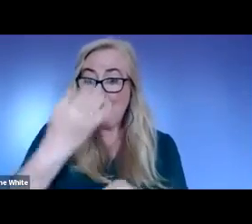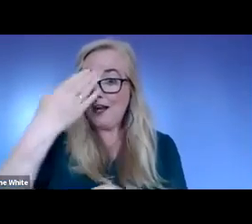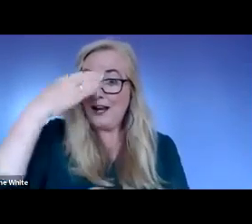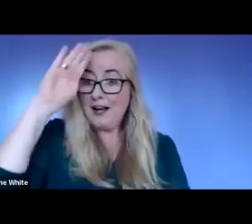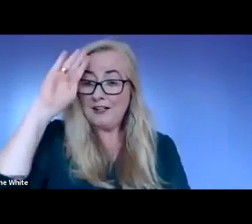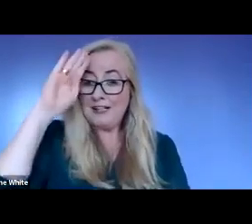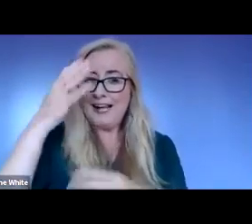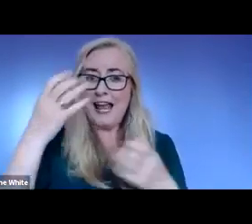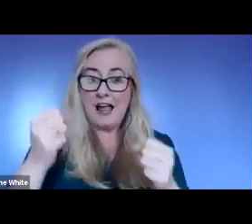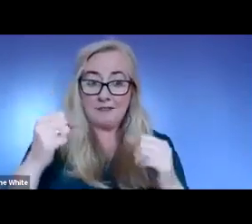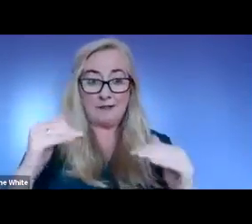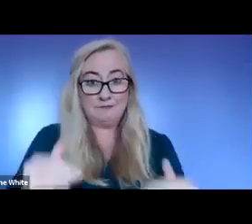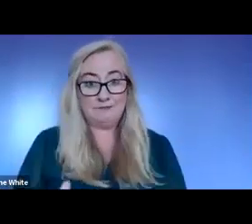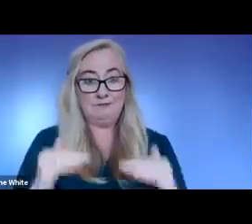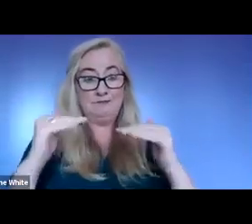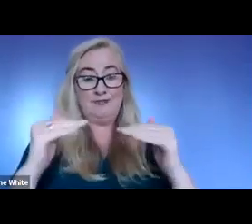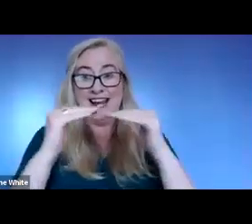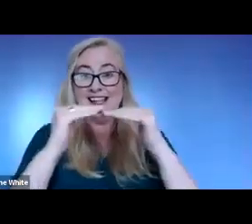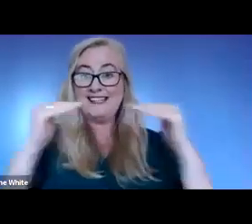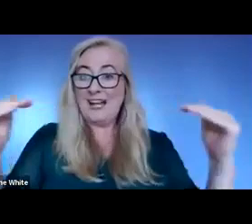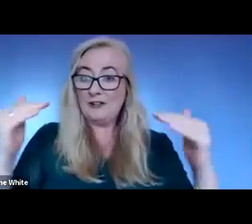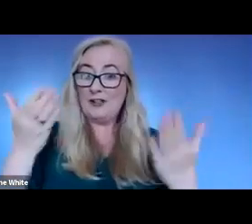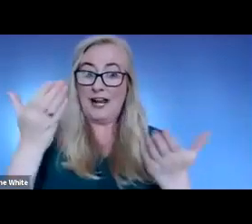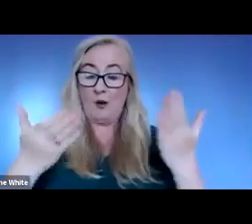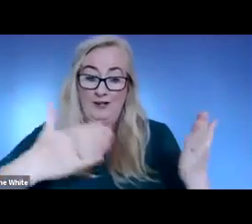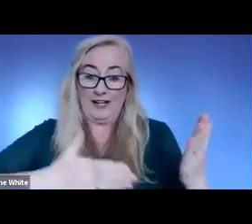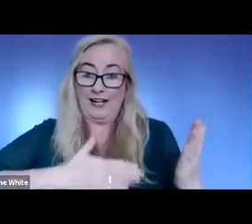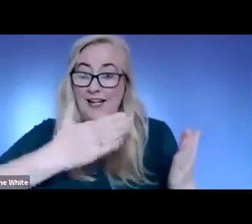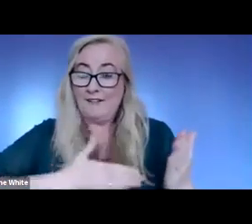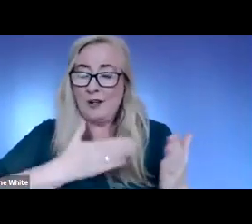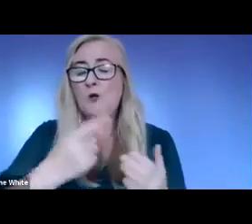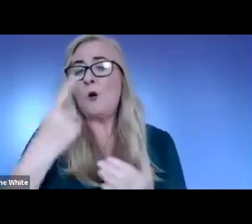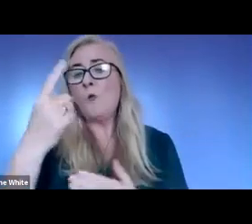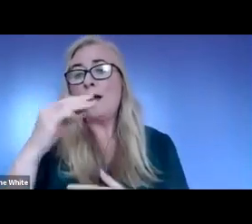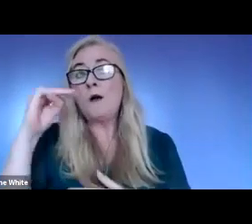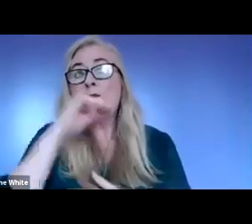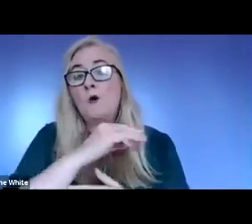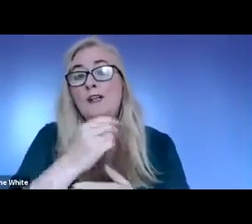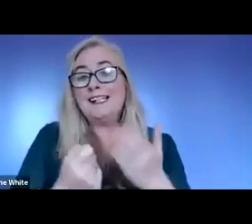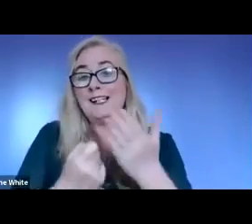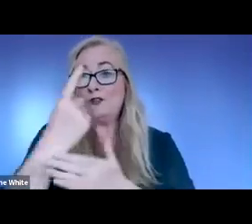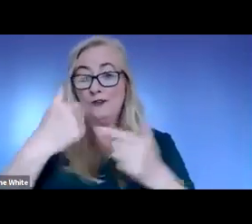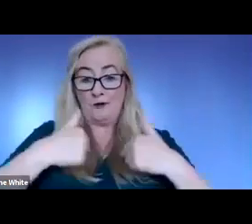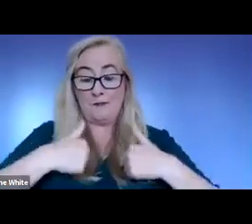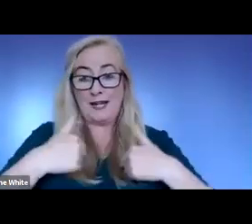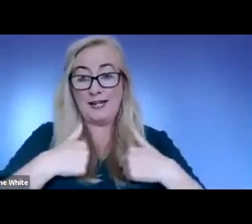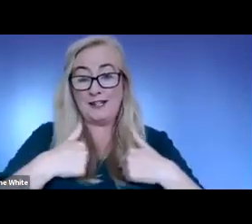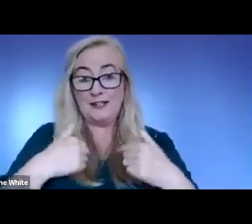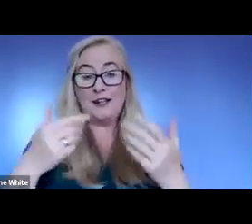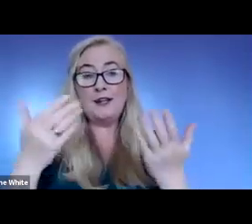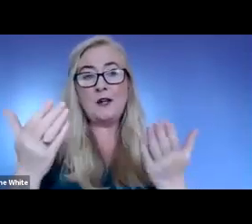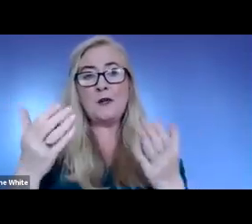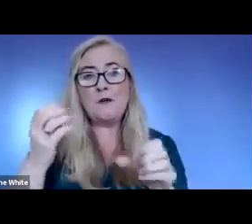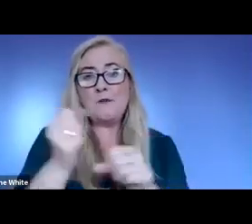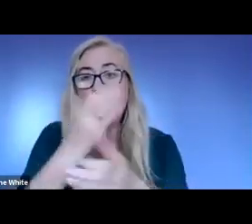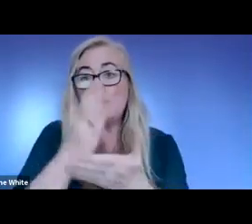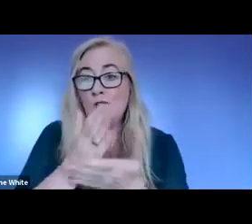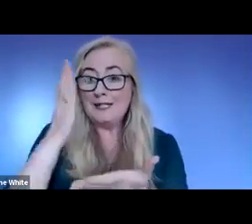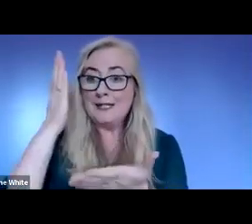decent standard of living. So, you know, one of the key issues for me would be removing the amount